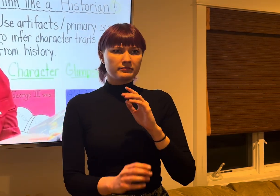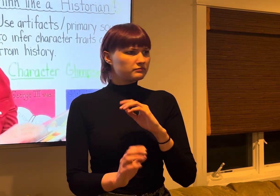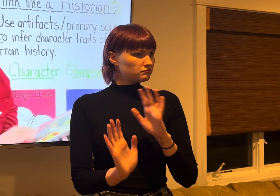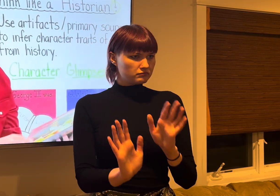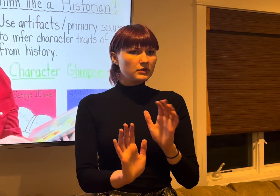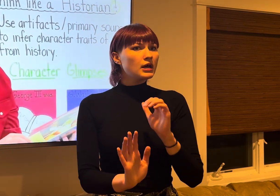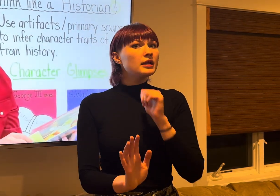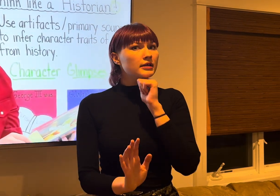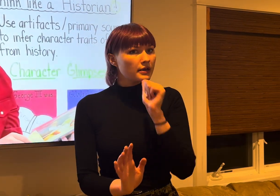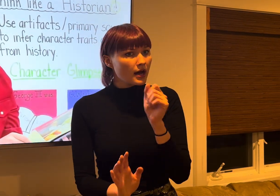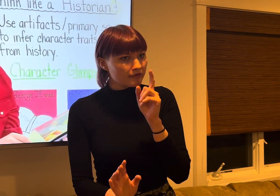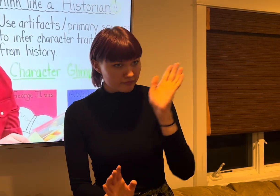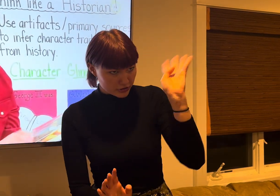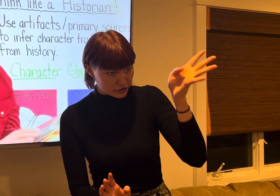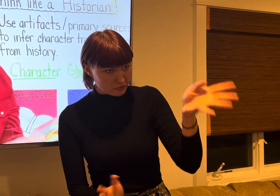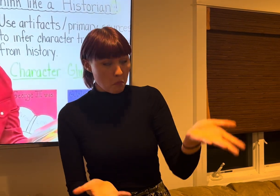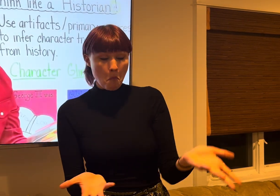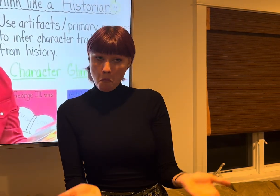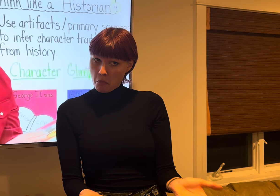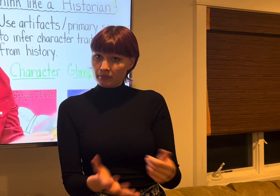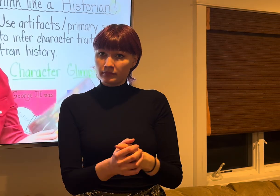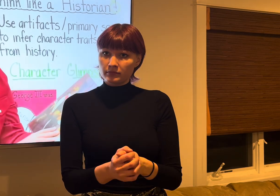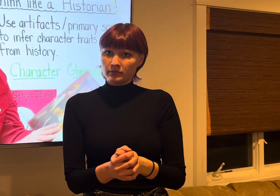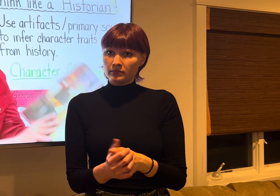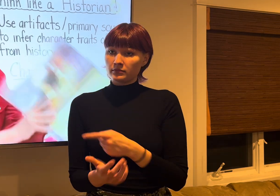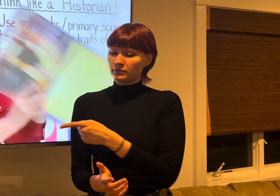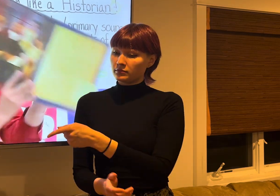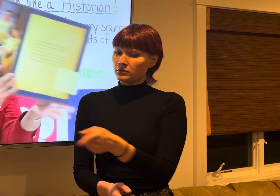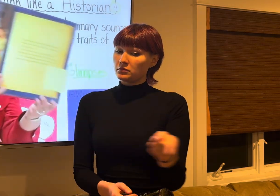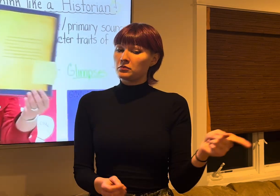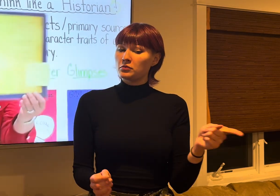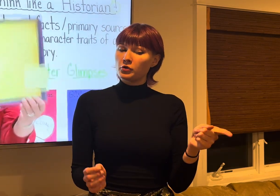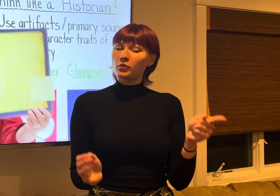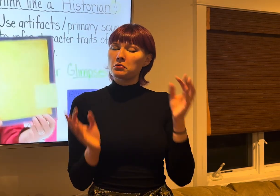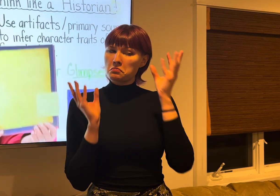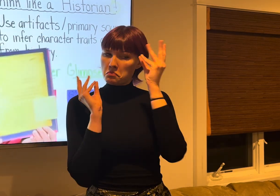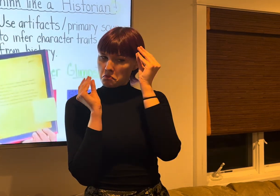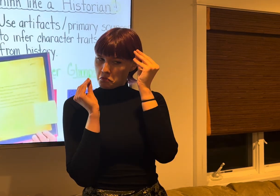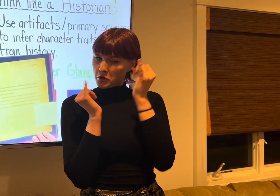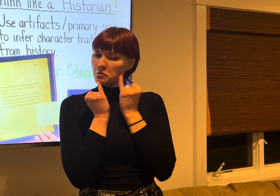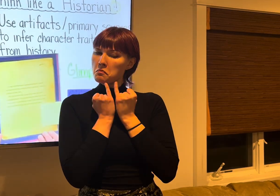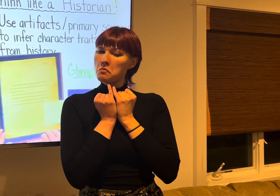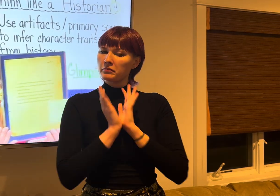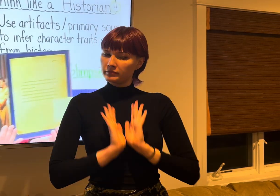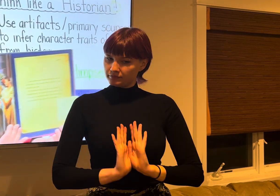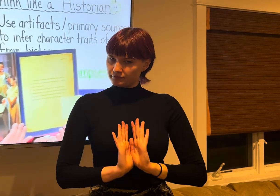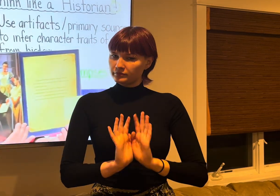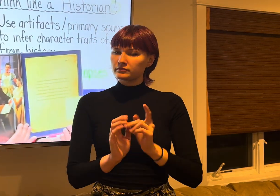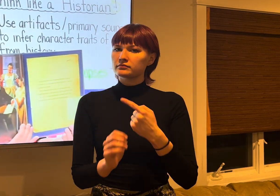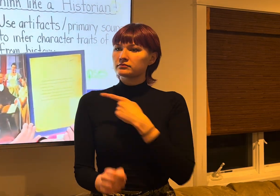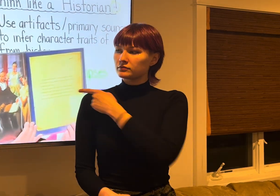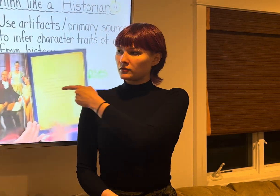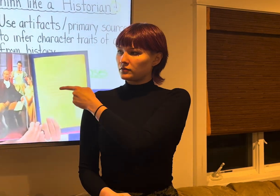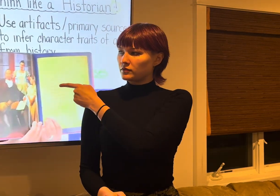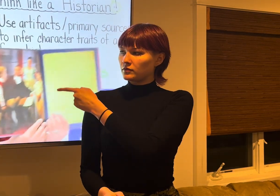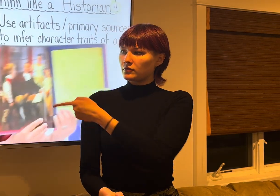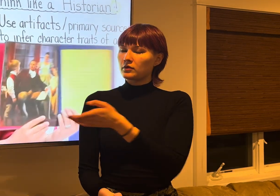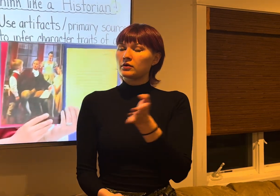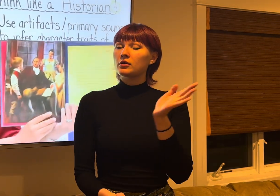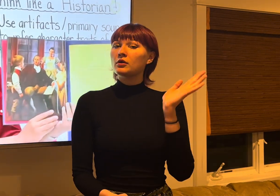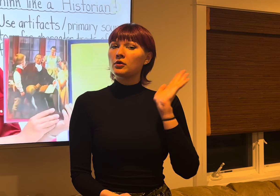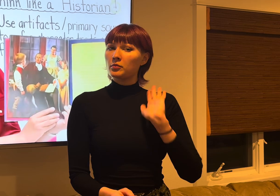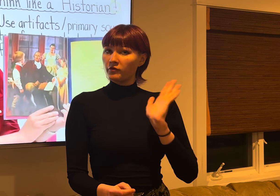left off, and there's a picture in the book.